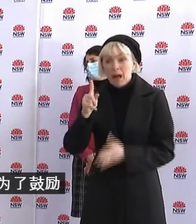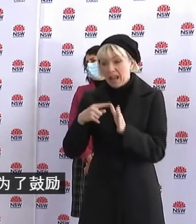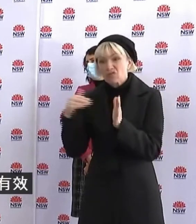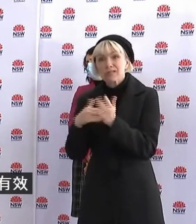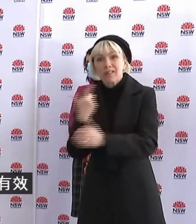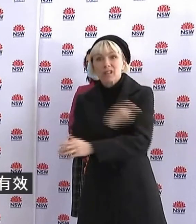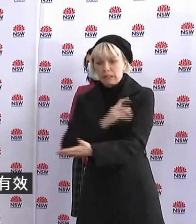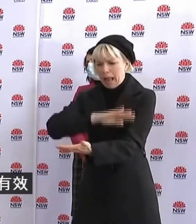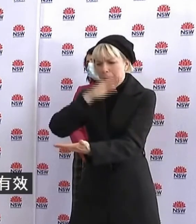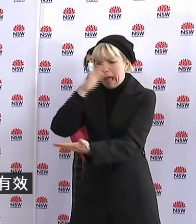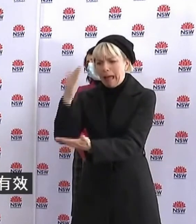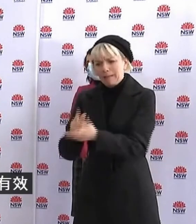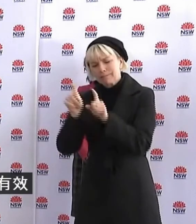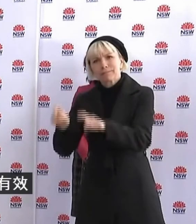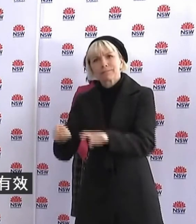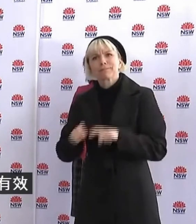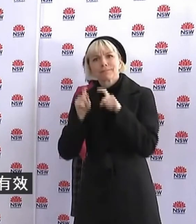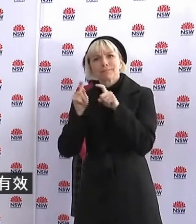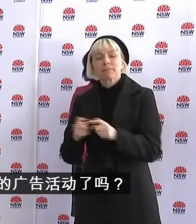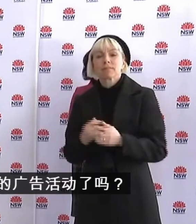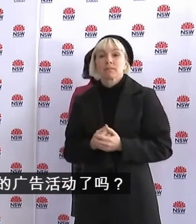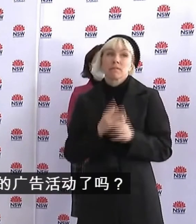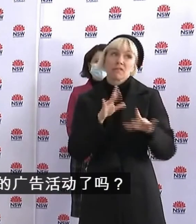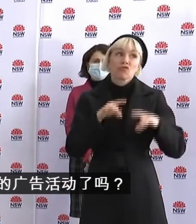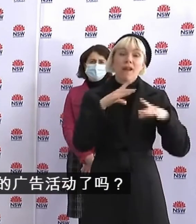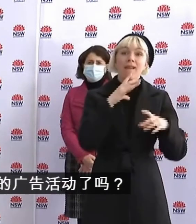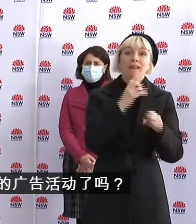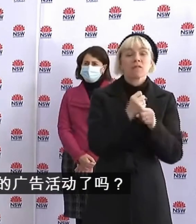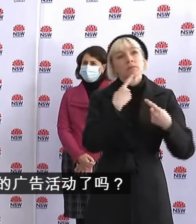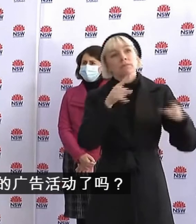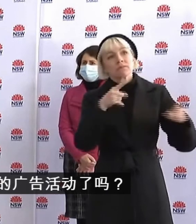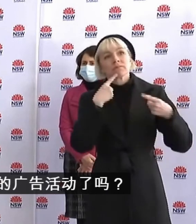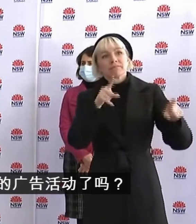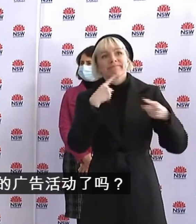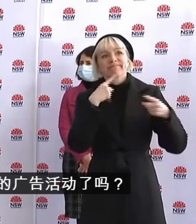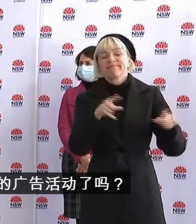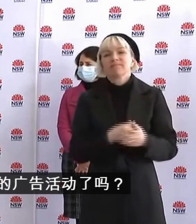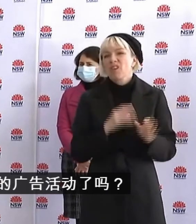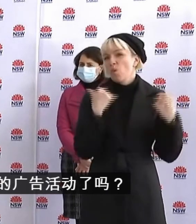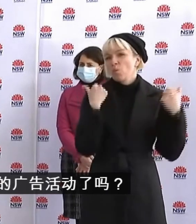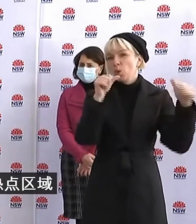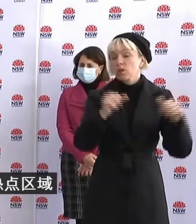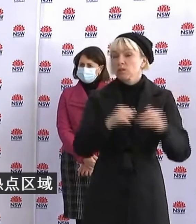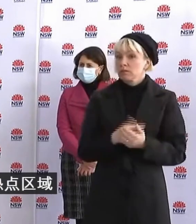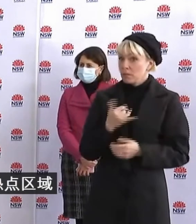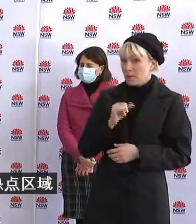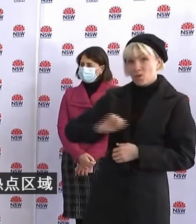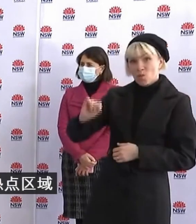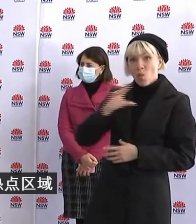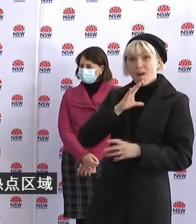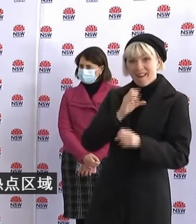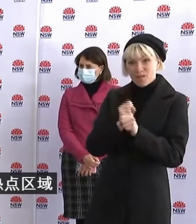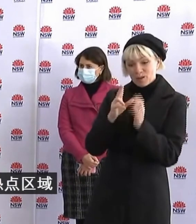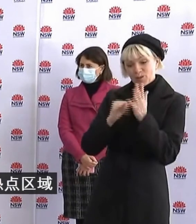campaign to encourage vaccination perhaps hasn't been all that effective. Is it time for New South Wales to think about rolling out its own ad campaign, particularly to